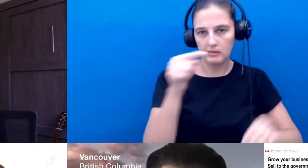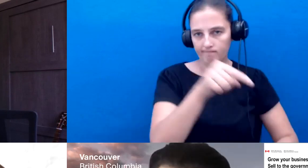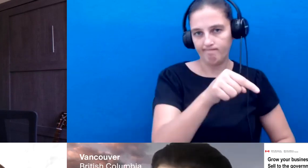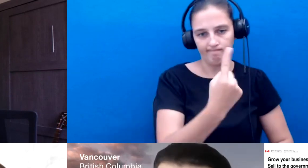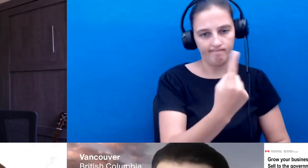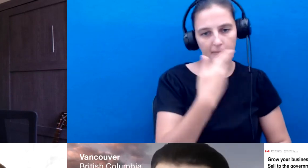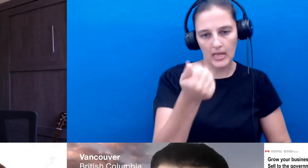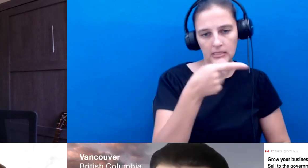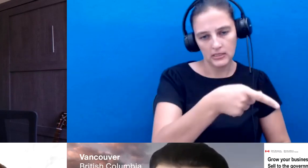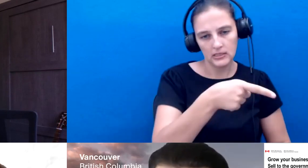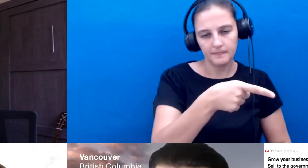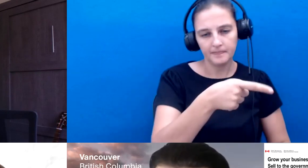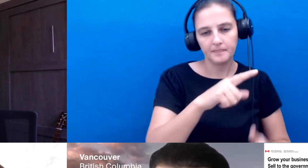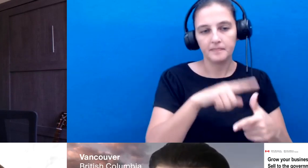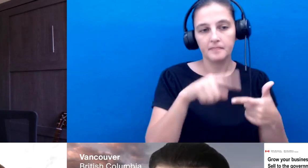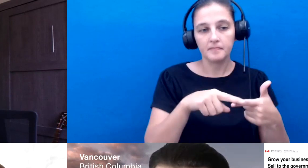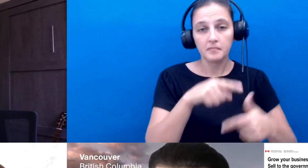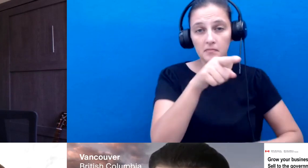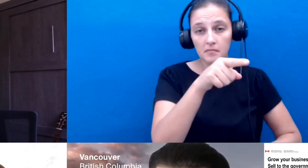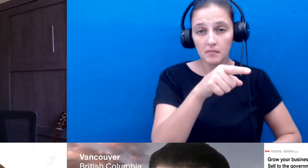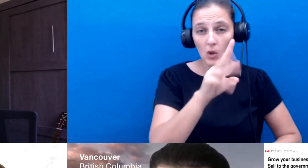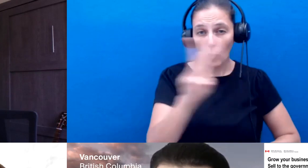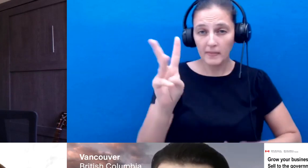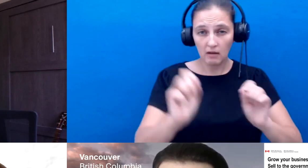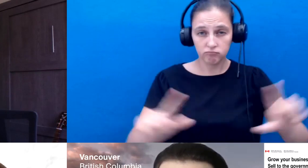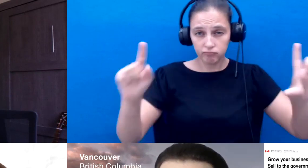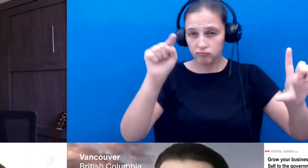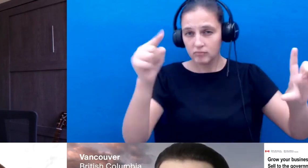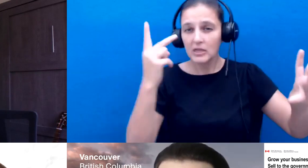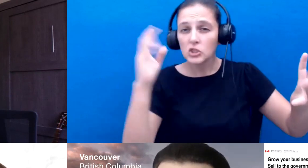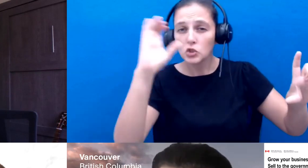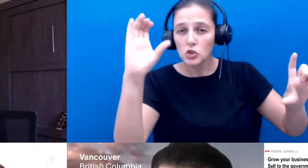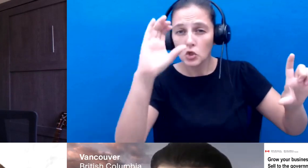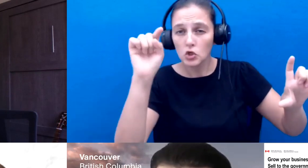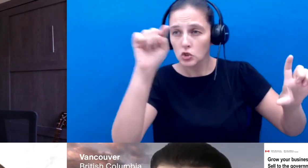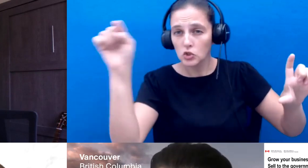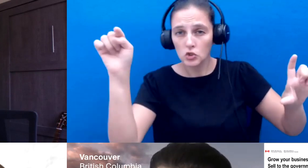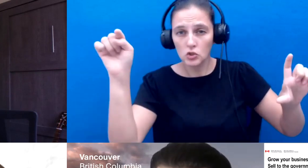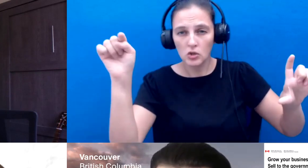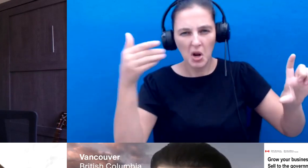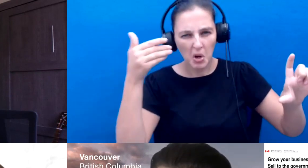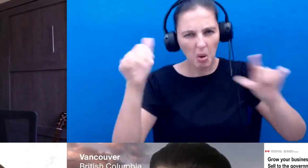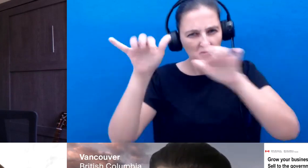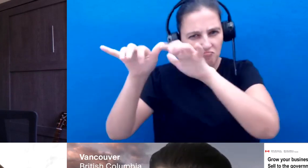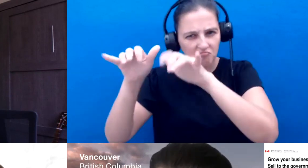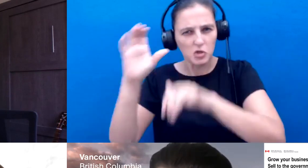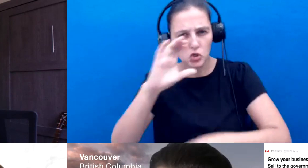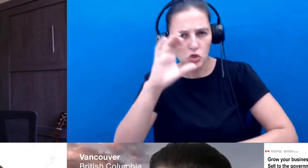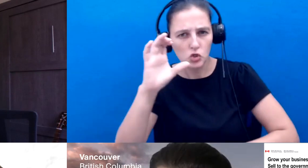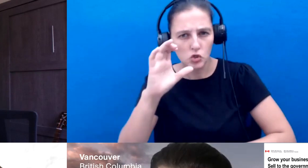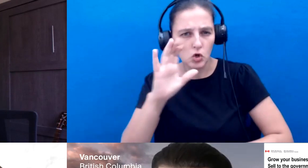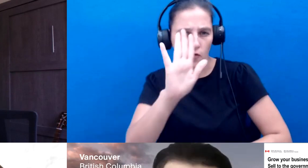So it's got a search bar right on it, right on the homepage. Start searching for what it is you